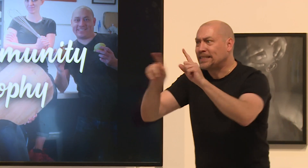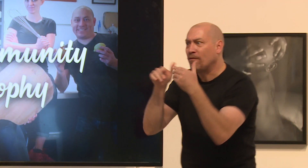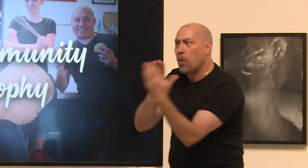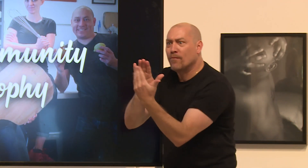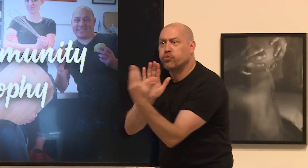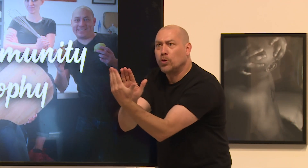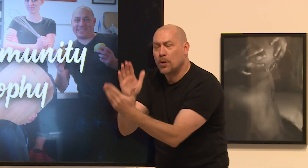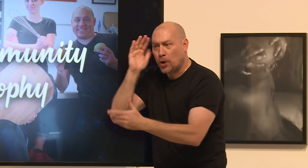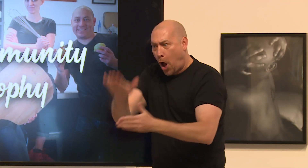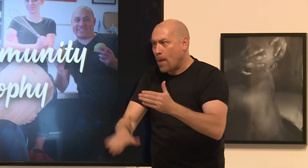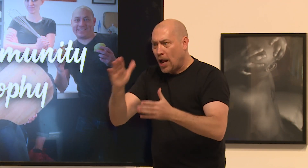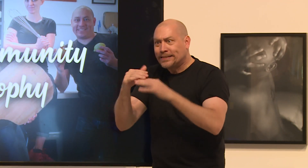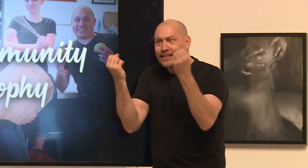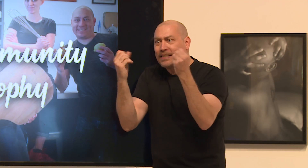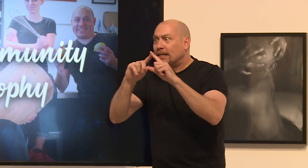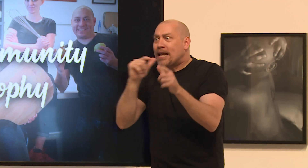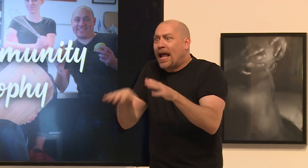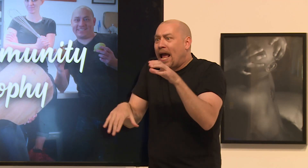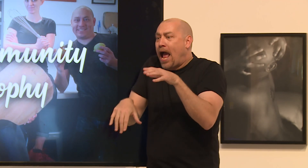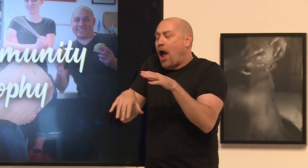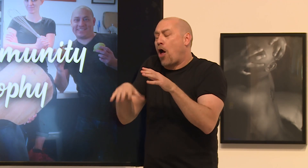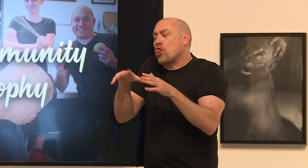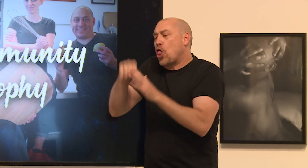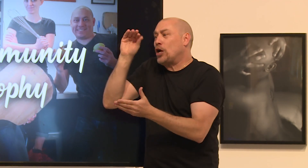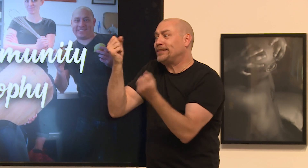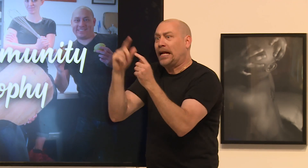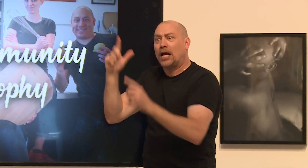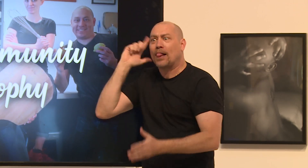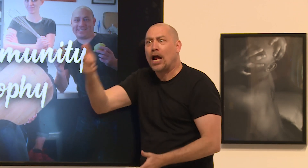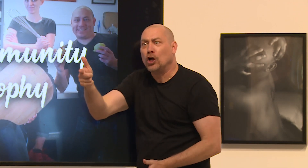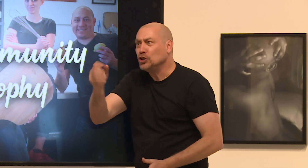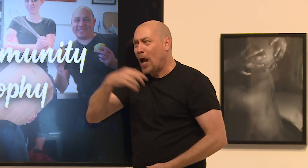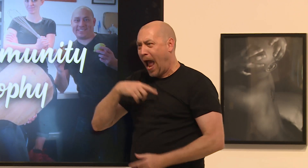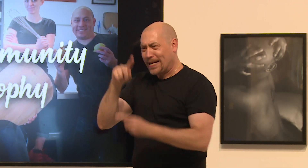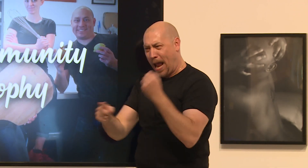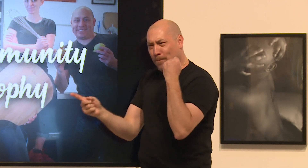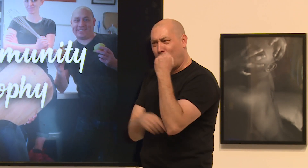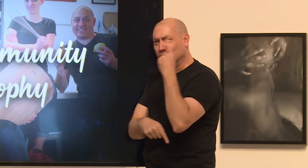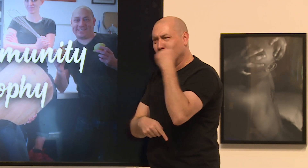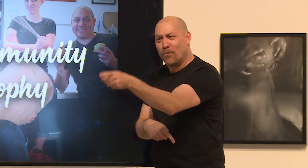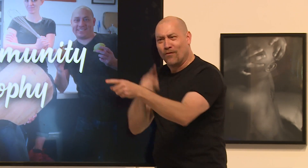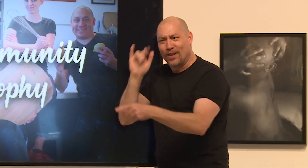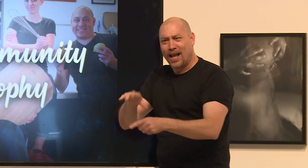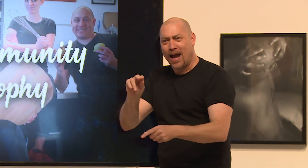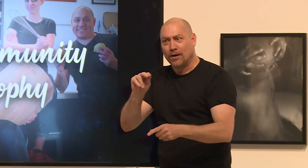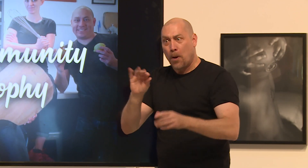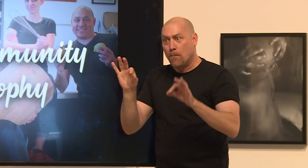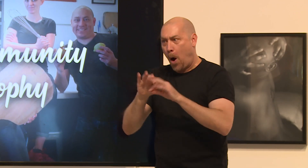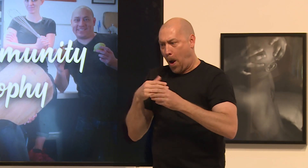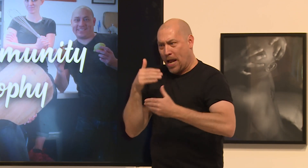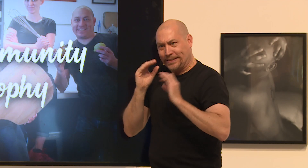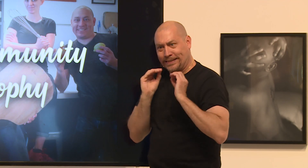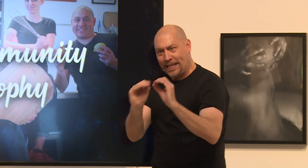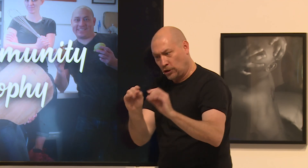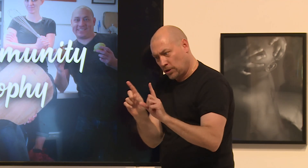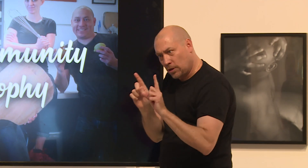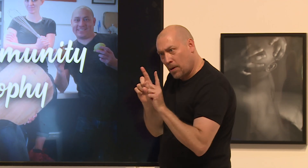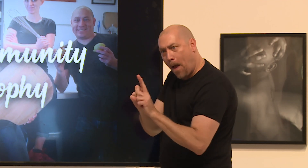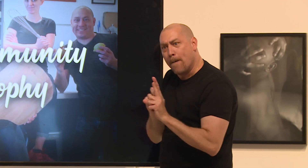But we all have to figure out different ways. We figured out different ways to communicate. Some of us learned from the get-go. Some of us were